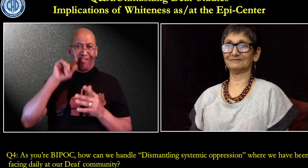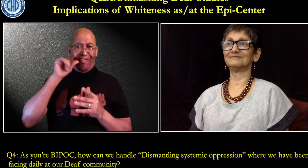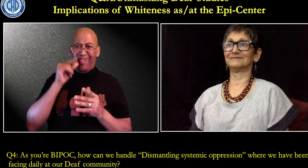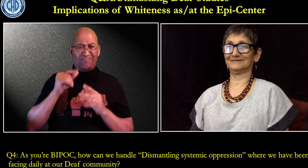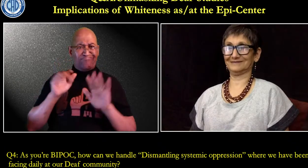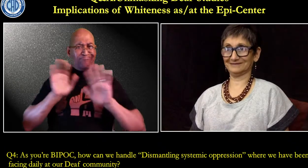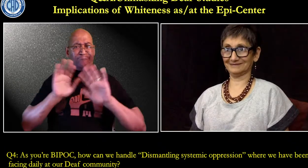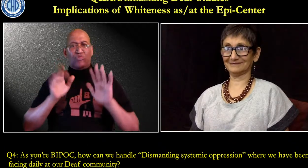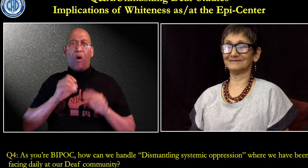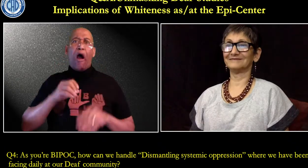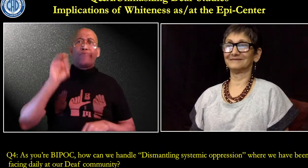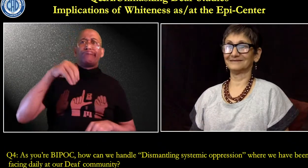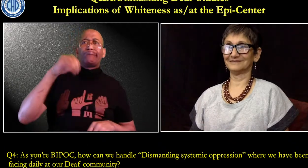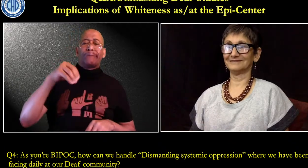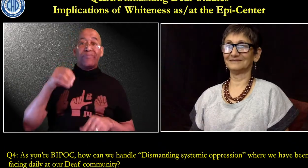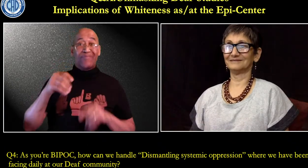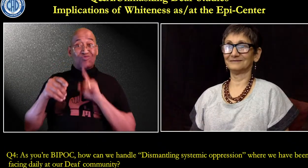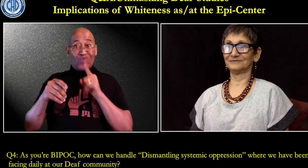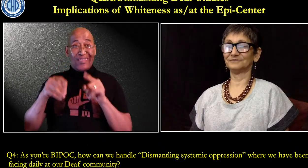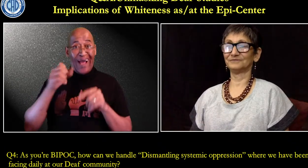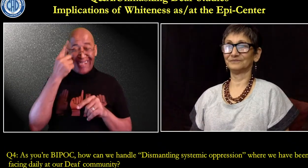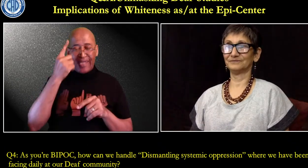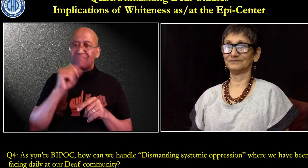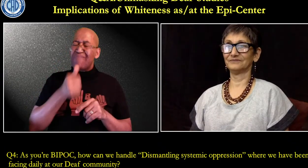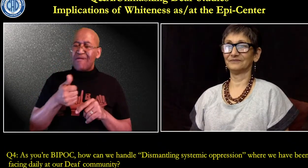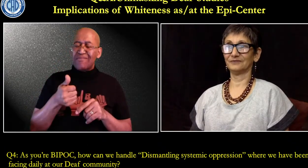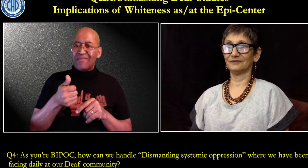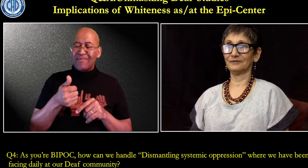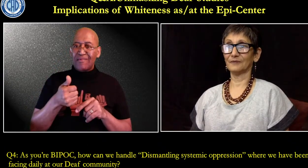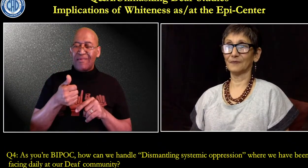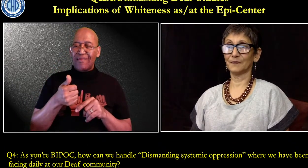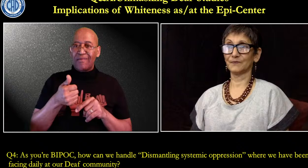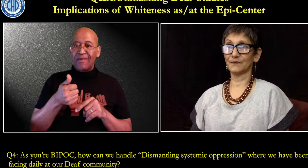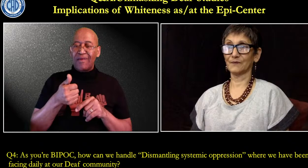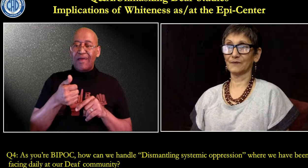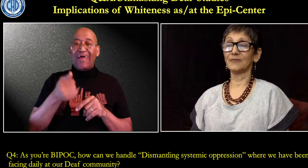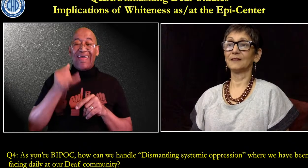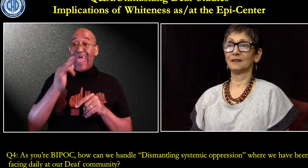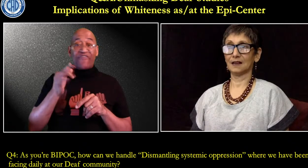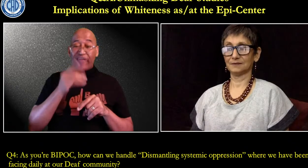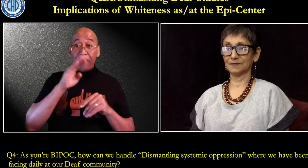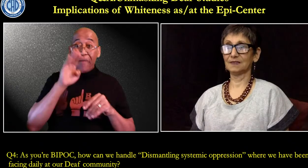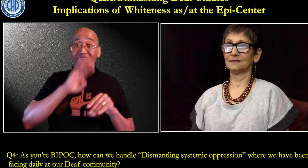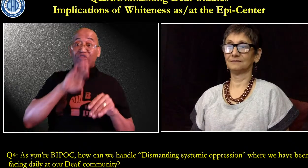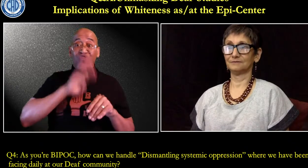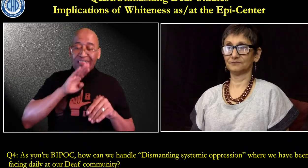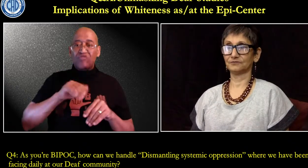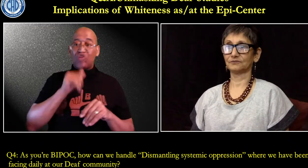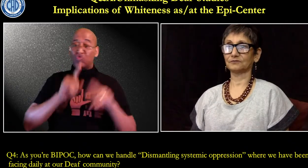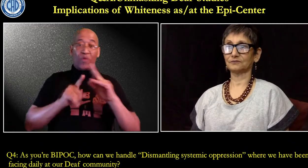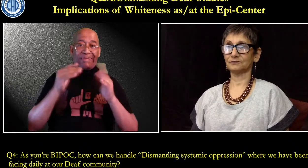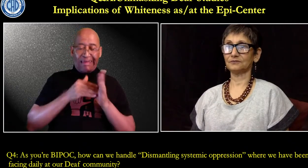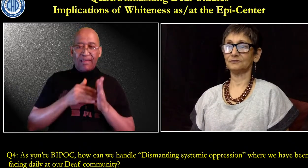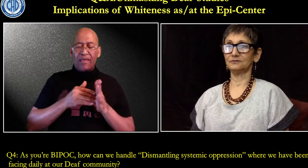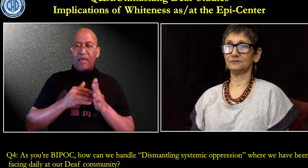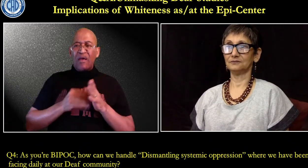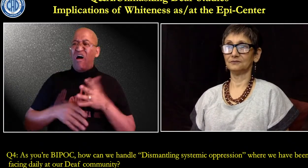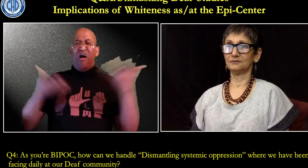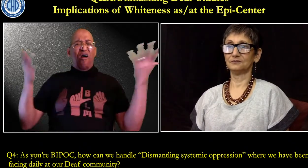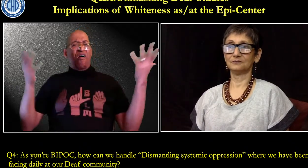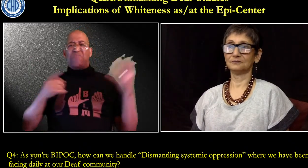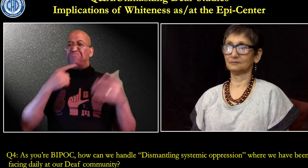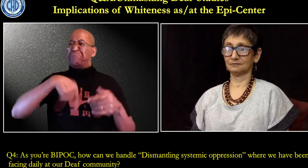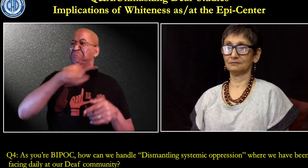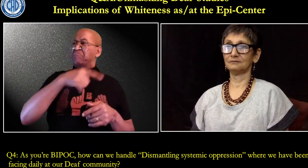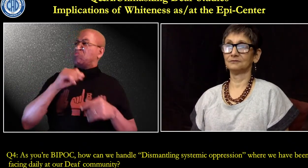sometimes they don't even understand, and it's an embarrassing feeling. It makes you feel like you're not getting your point across, and like they're just being the